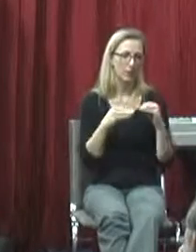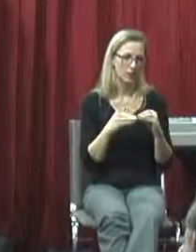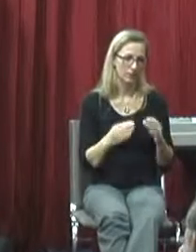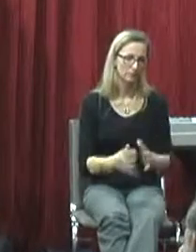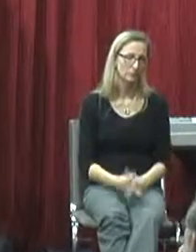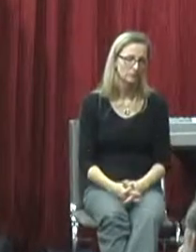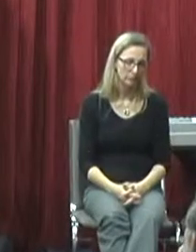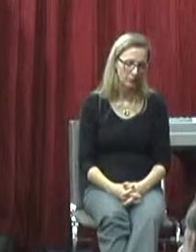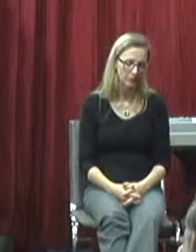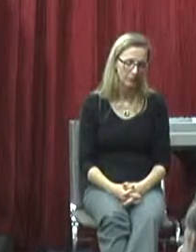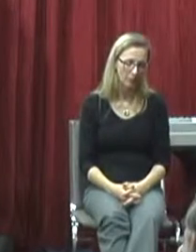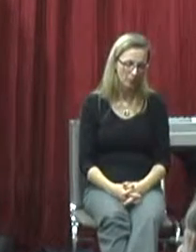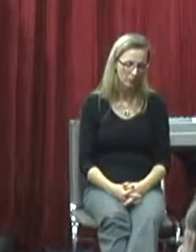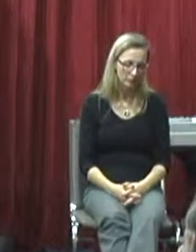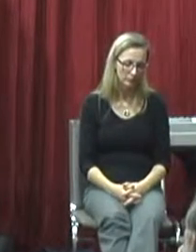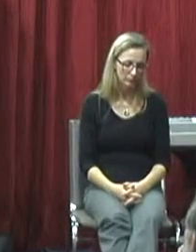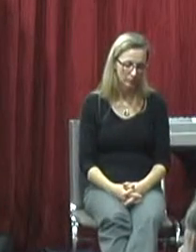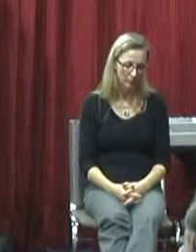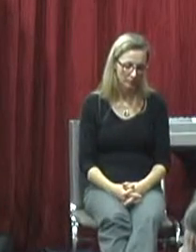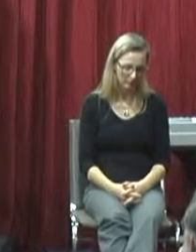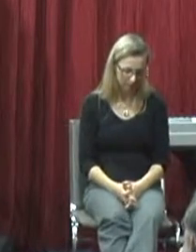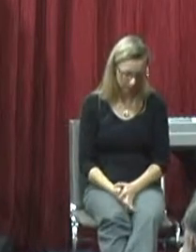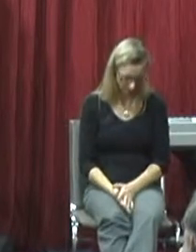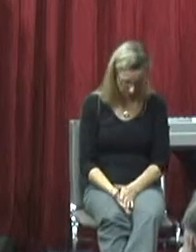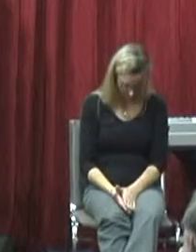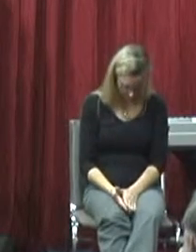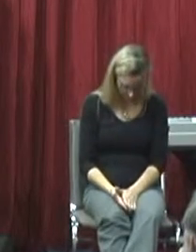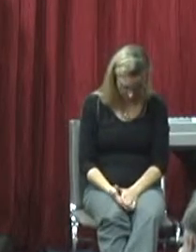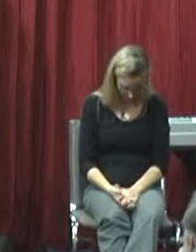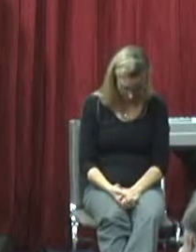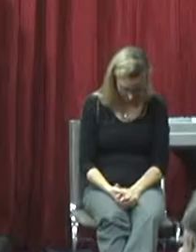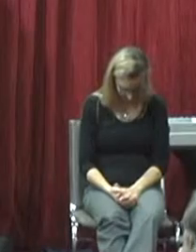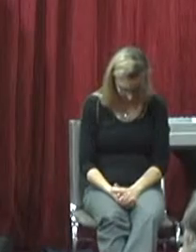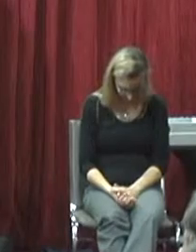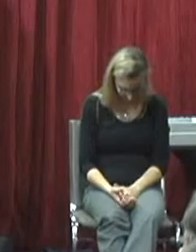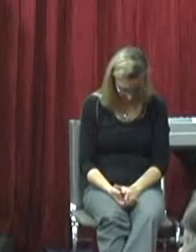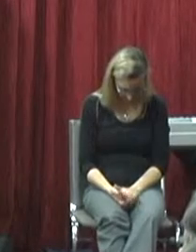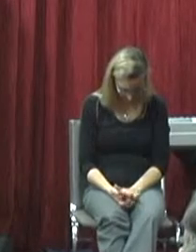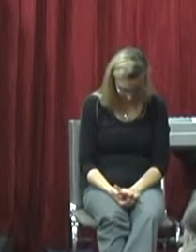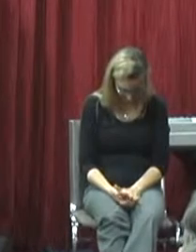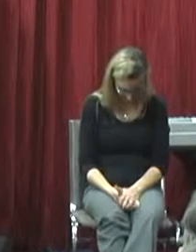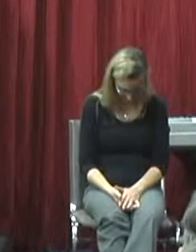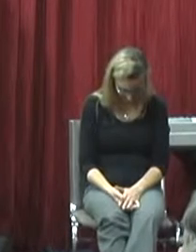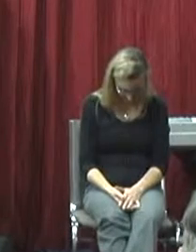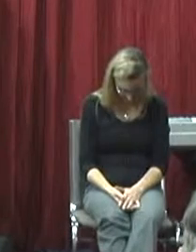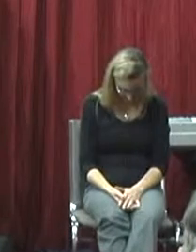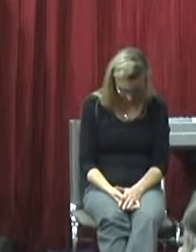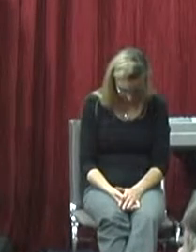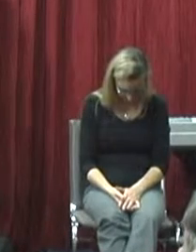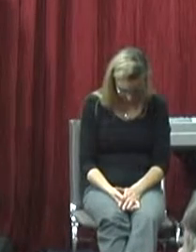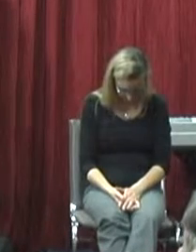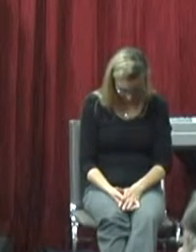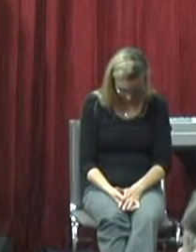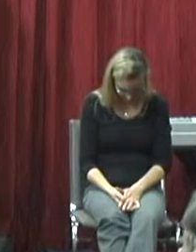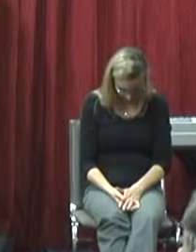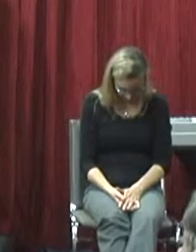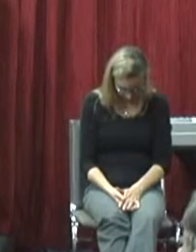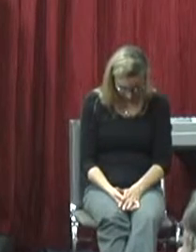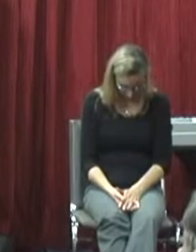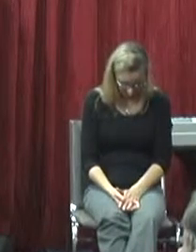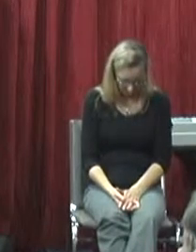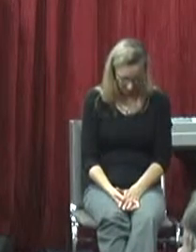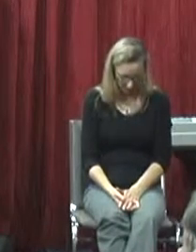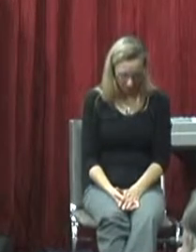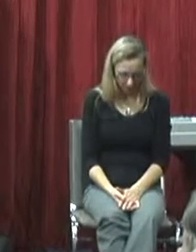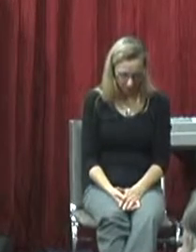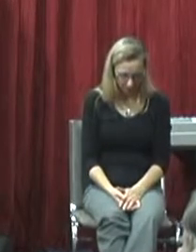And besides meditating on Israel's spiritual history or the history of the world and your history, how else can